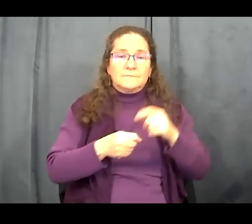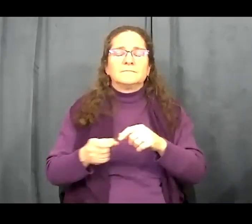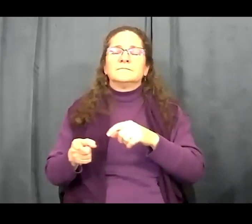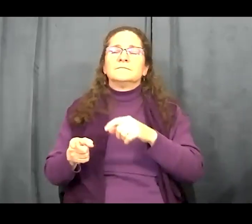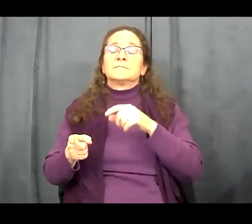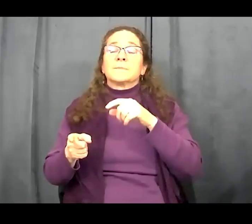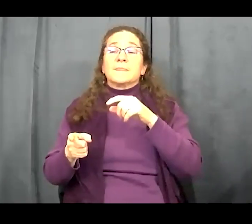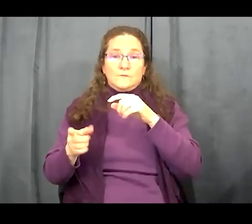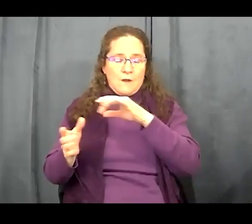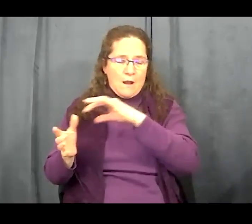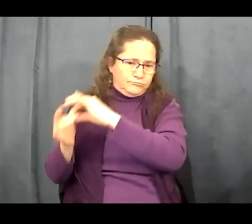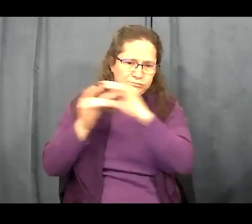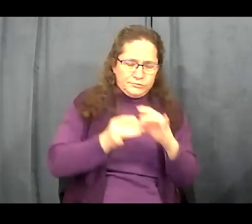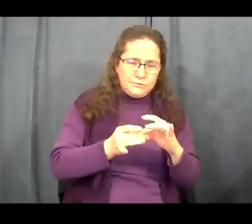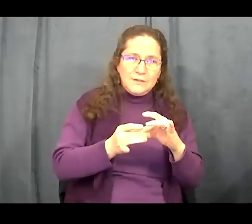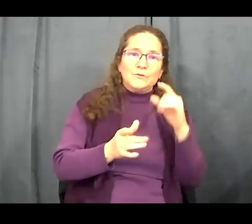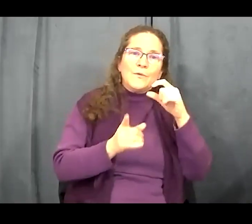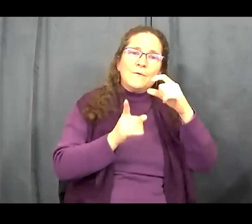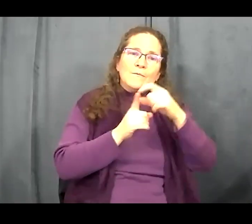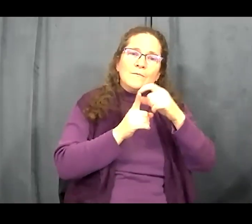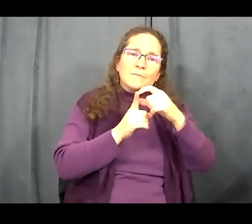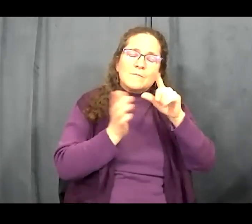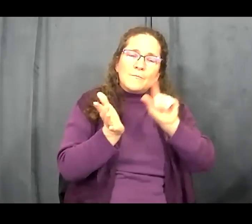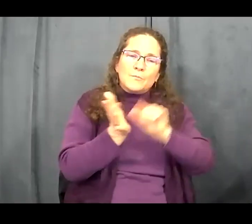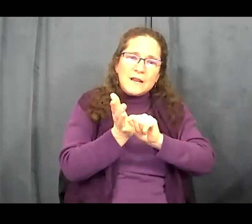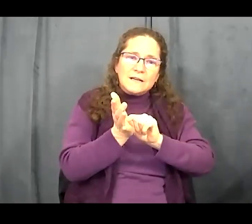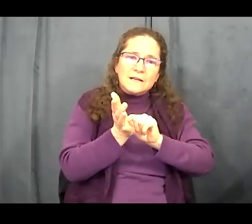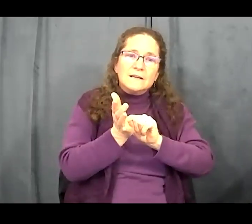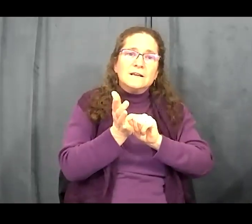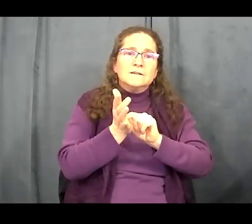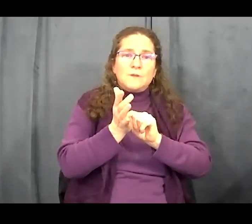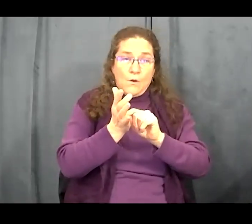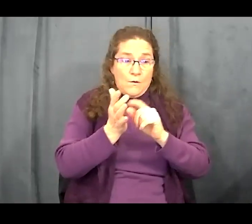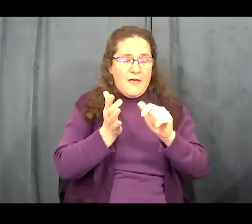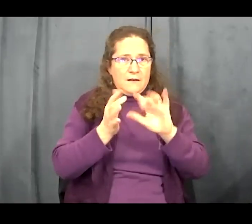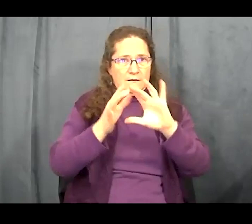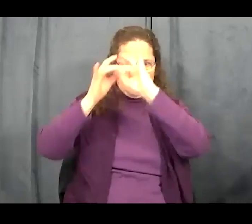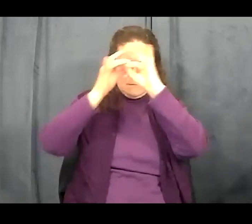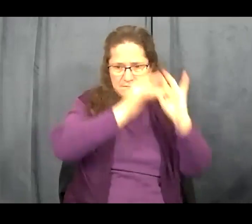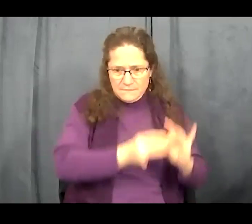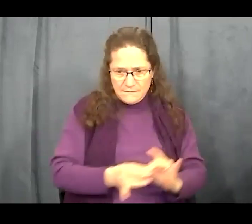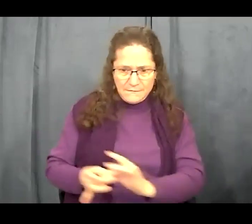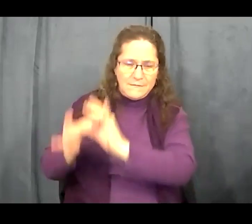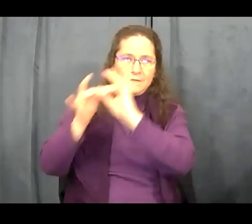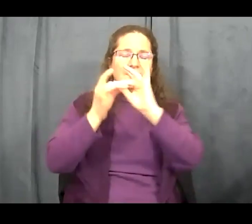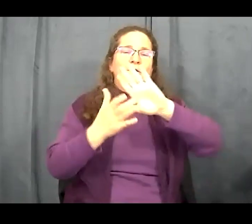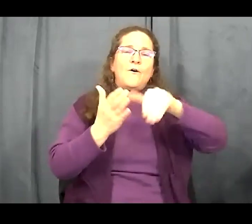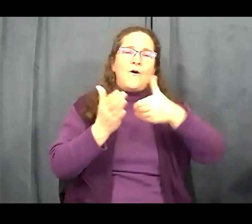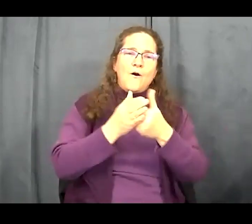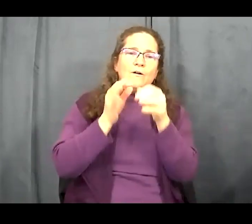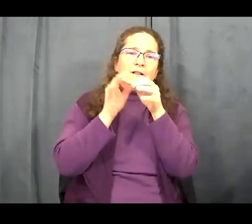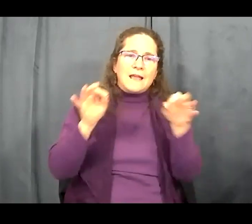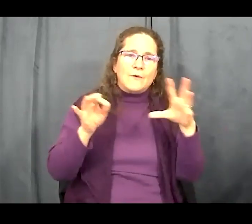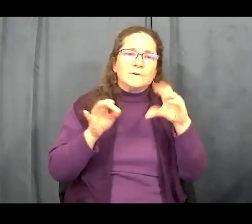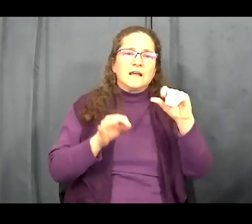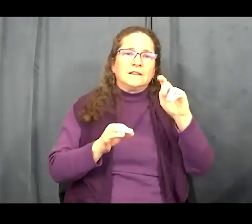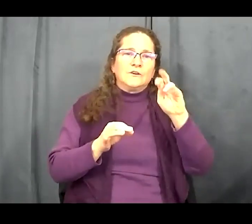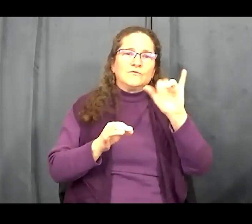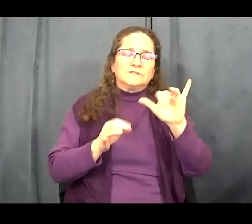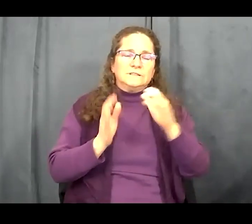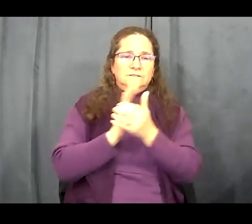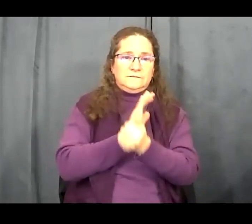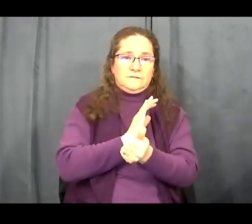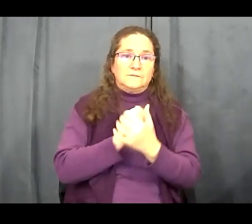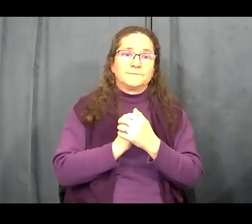printed form. So you're coming full circle with all the languages and literacy skills. This also can be used